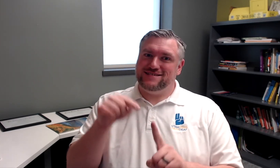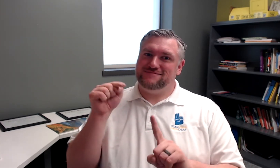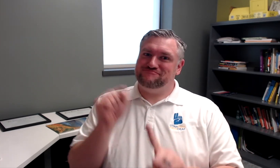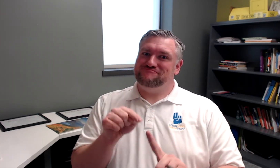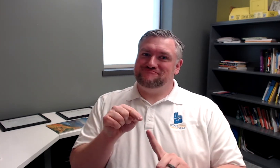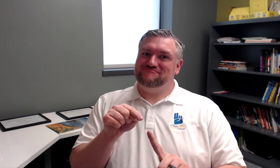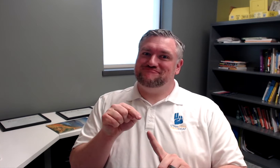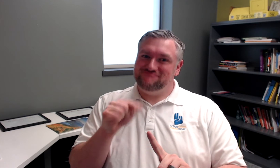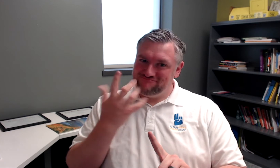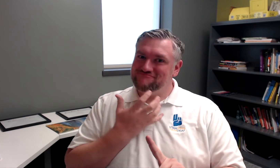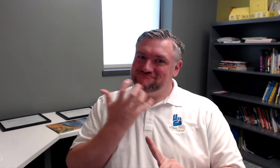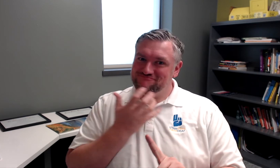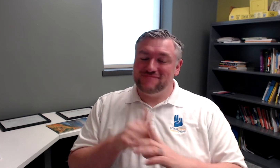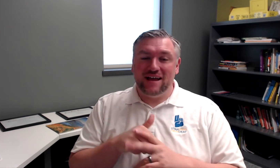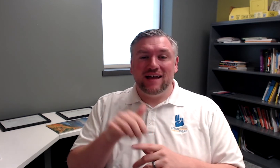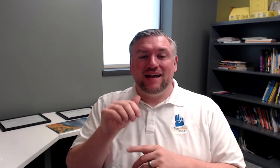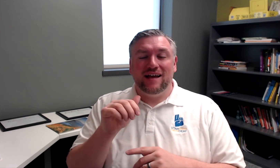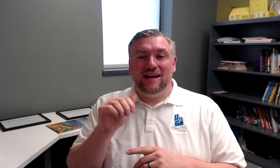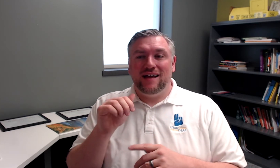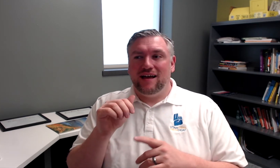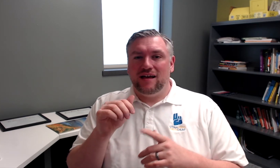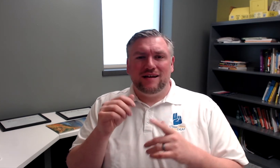For ASL, oh yeah.